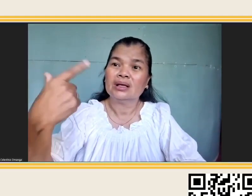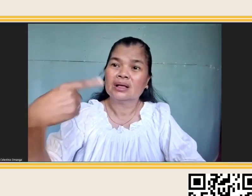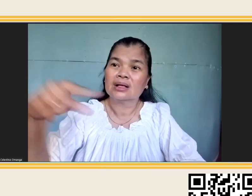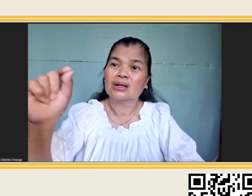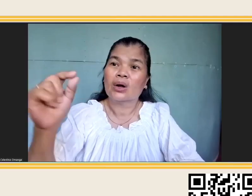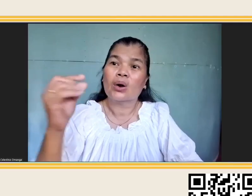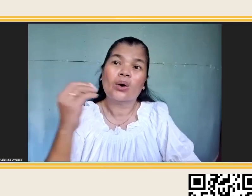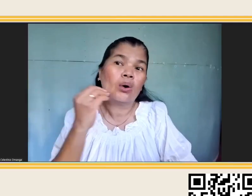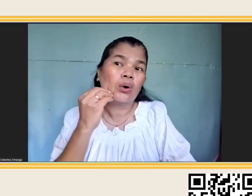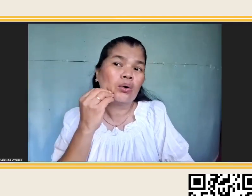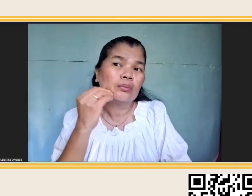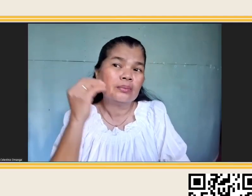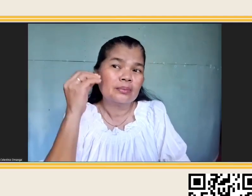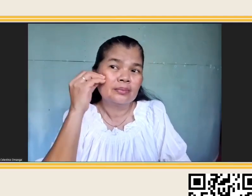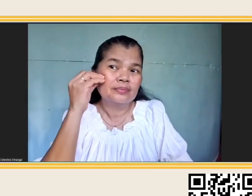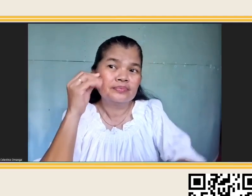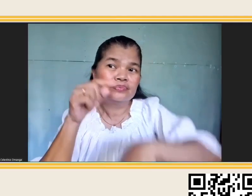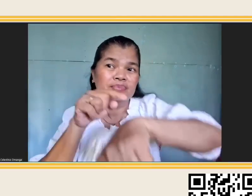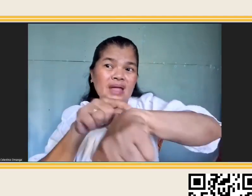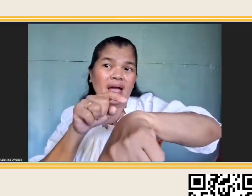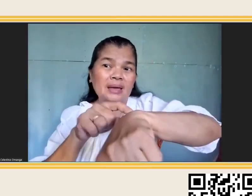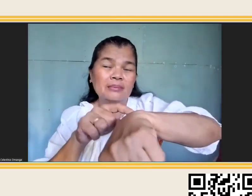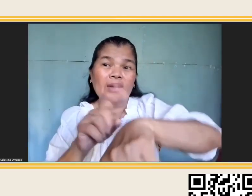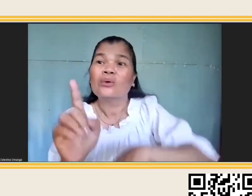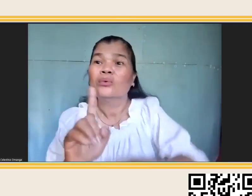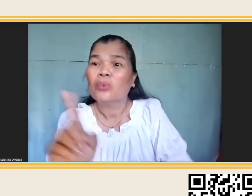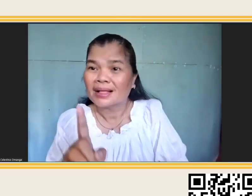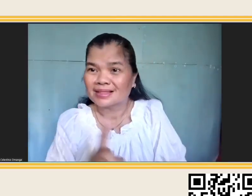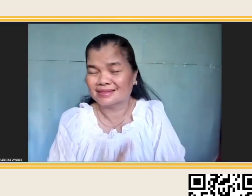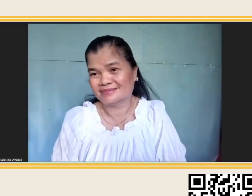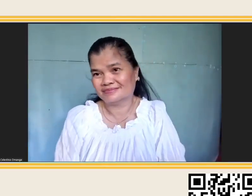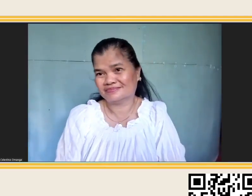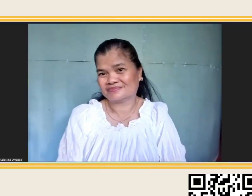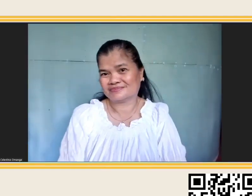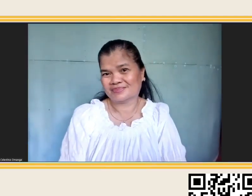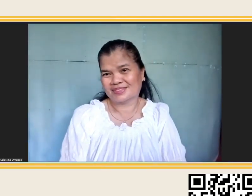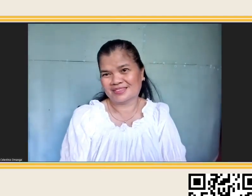Going home. Time. What?